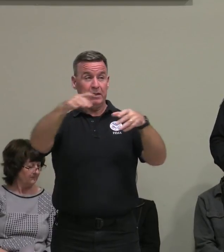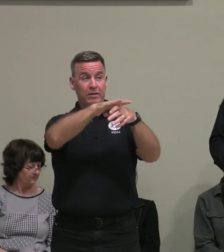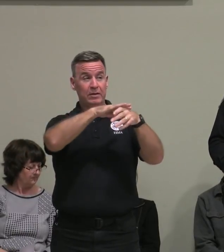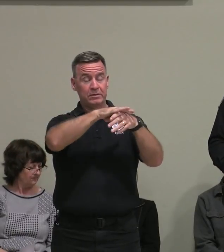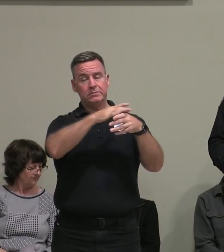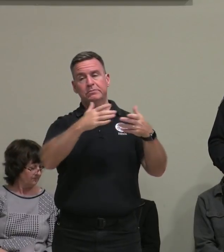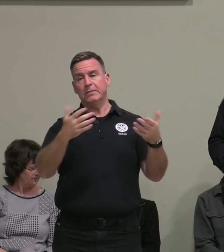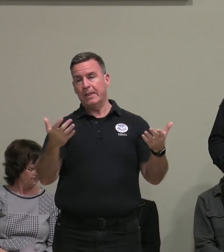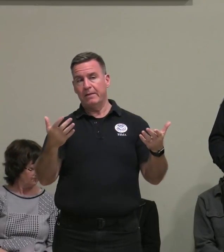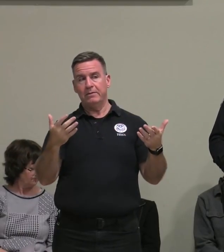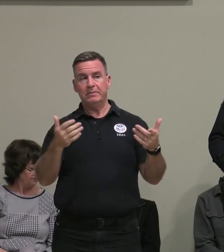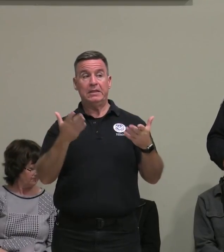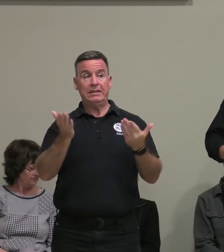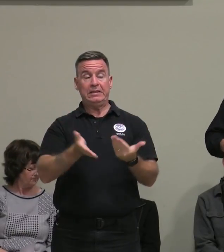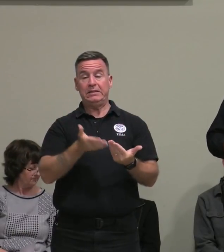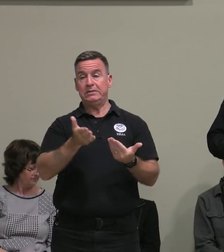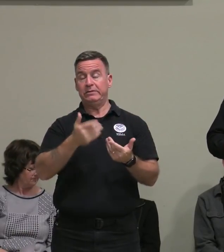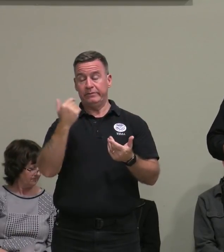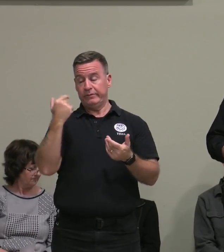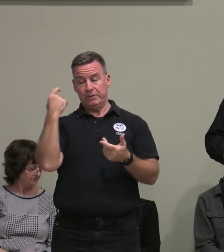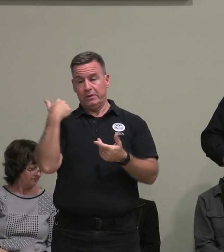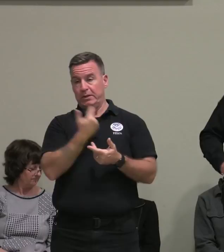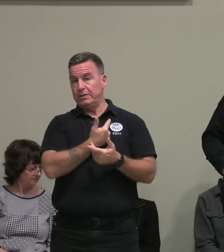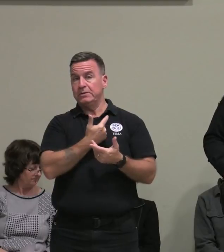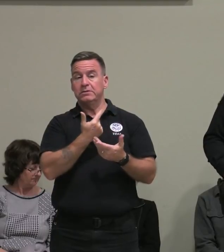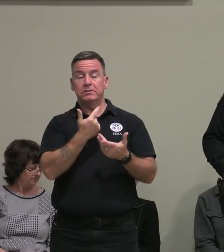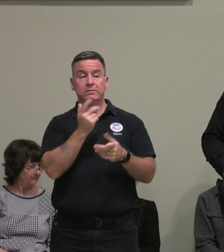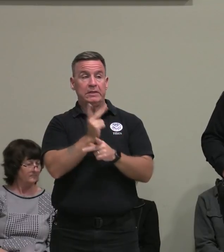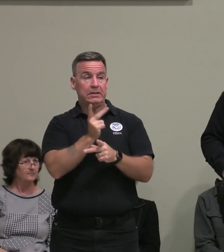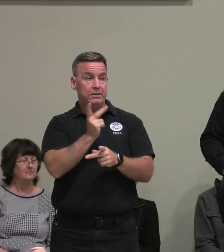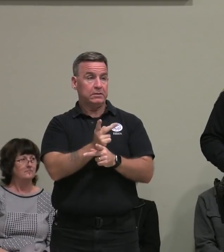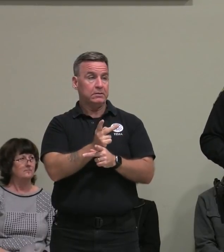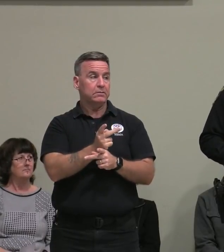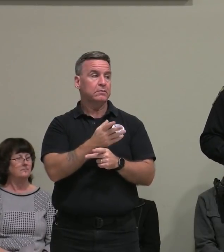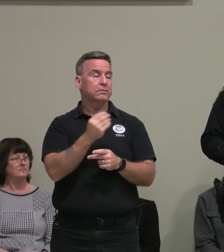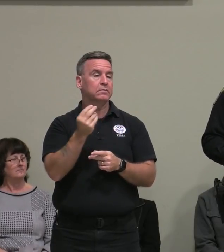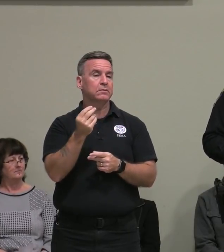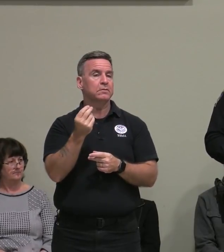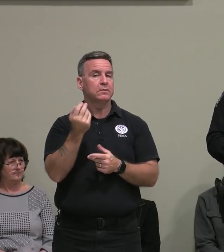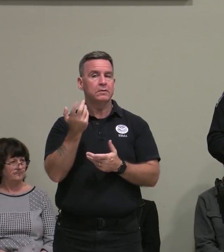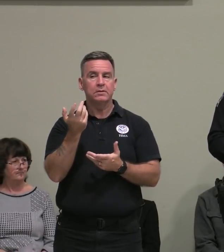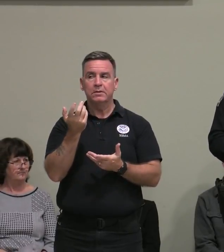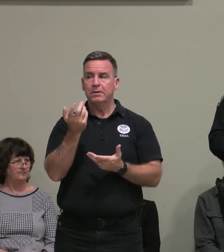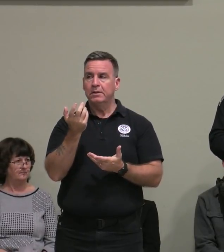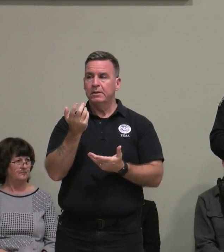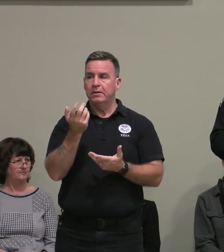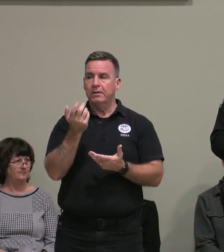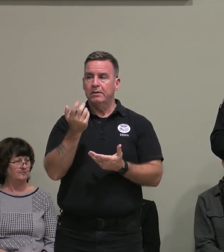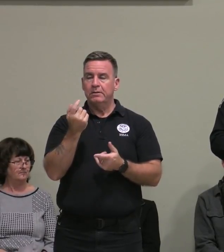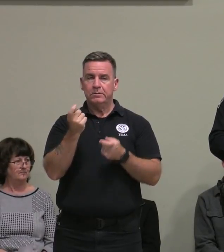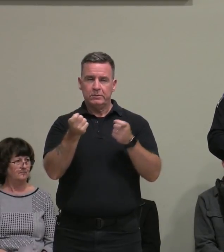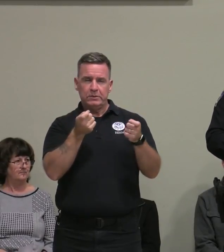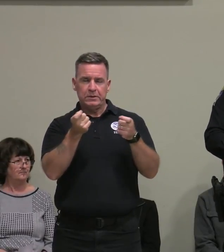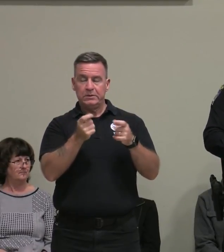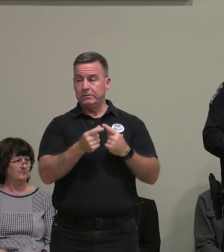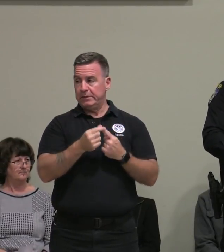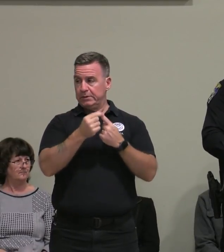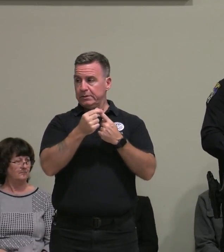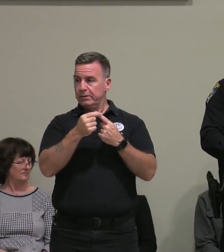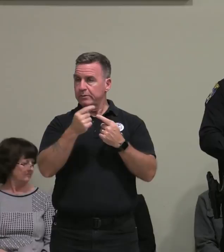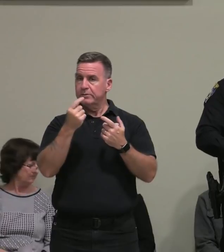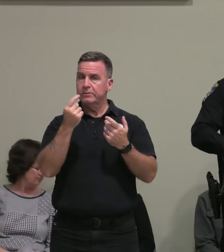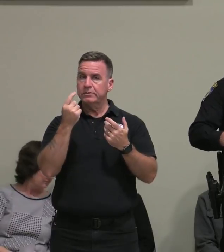then that's going to be a lot easier on our side of the house to maintain and to regulate, especially for